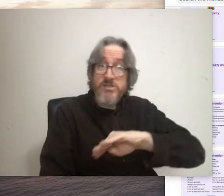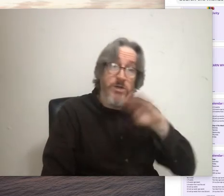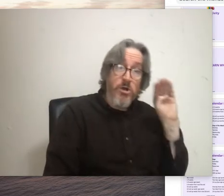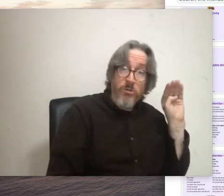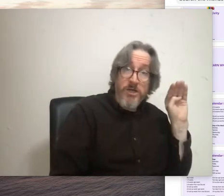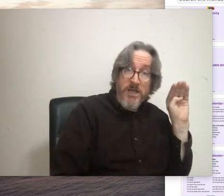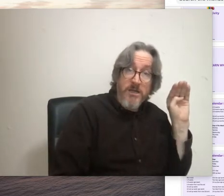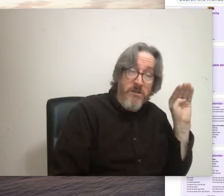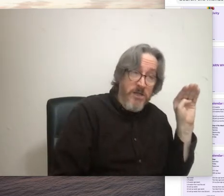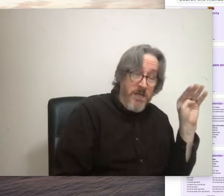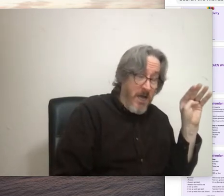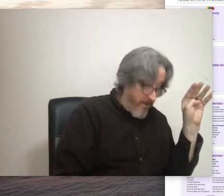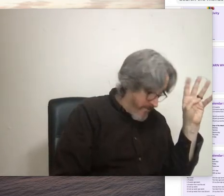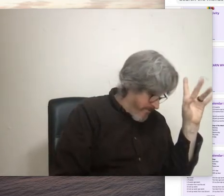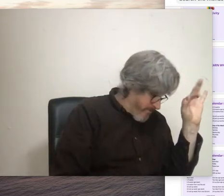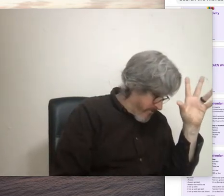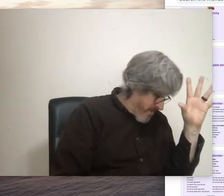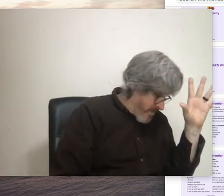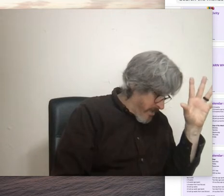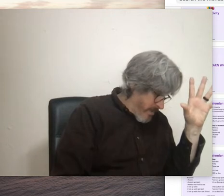A lot of these you can go look in the